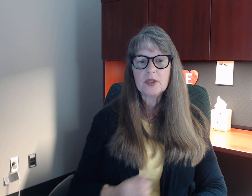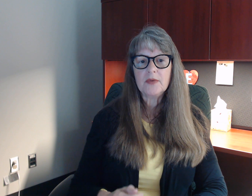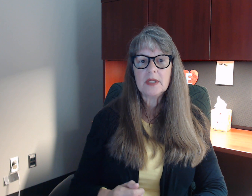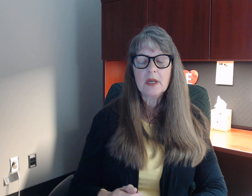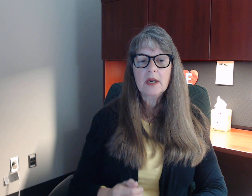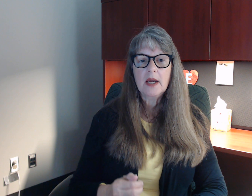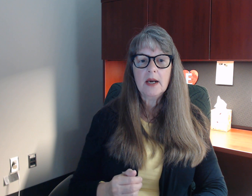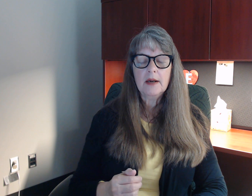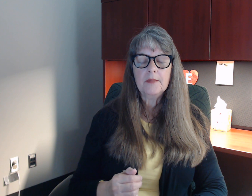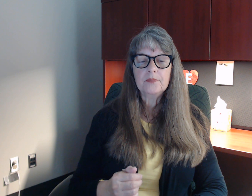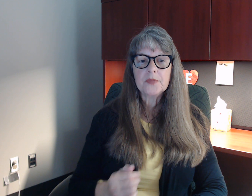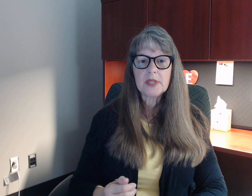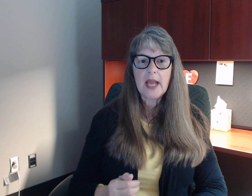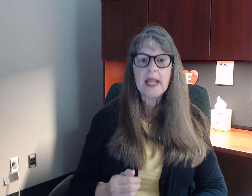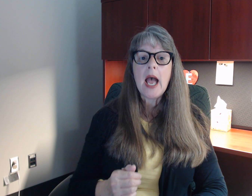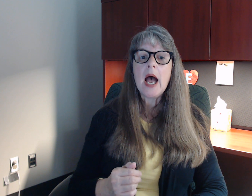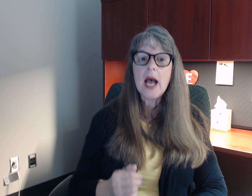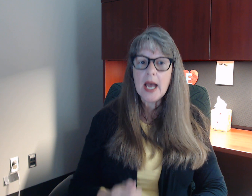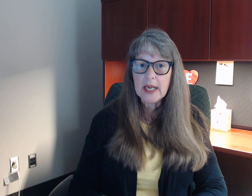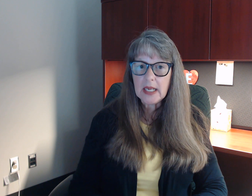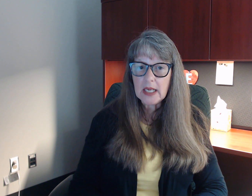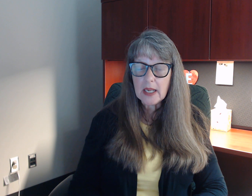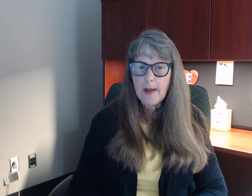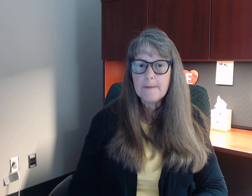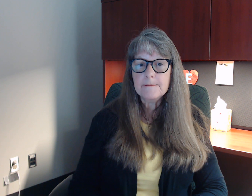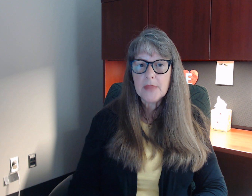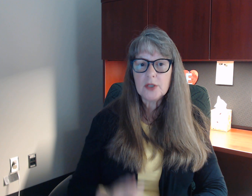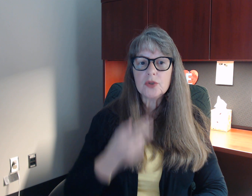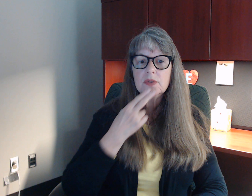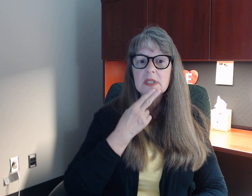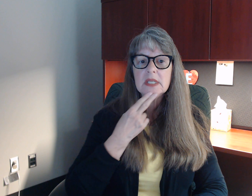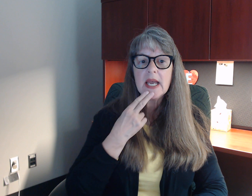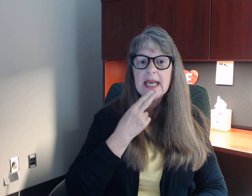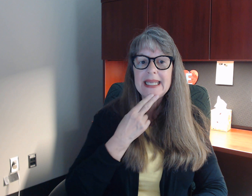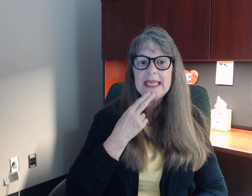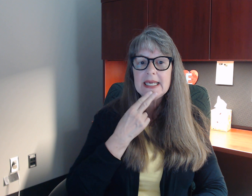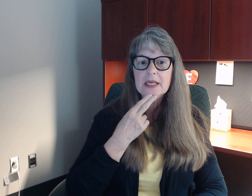specific sign. Honey, mustard. This is honey.